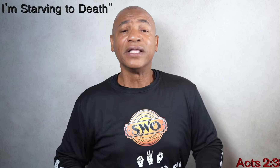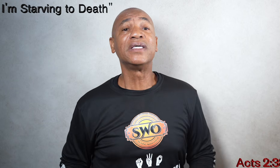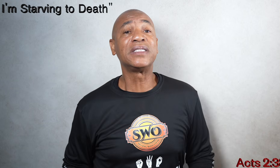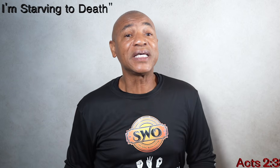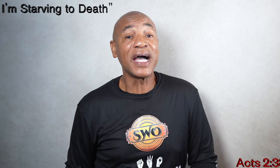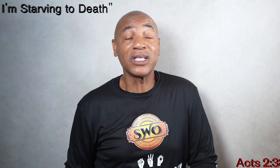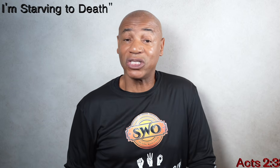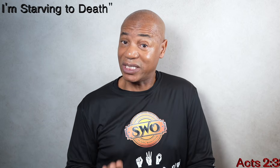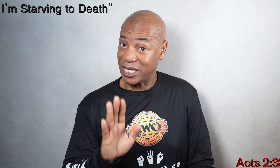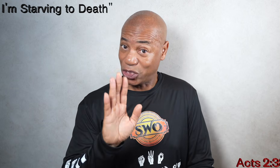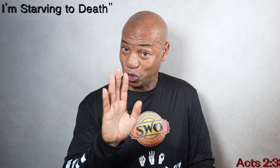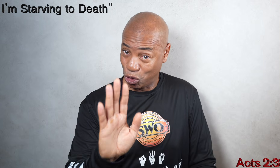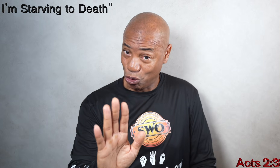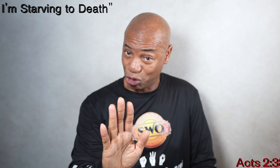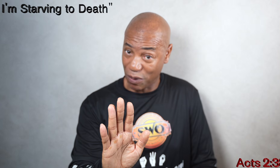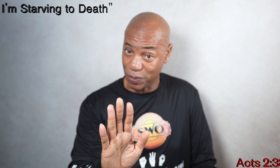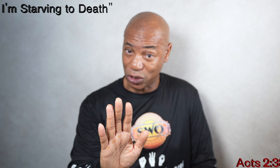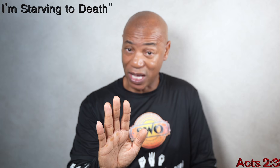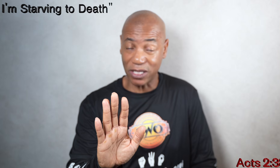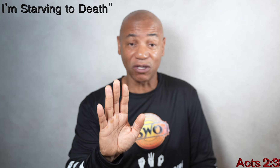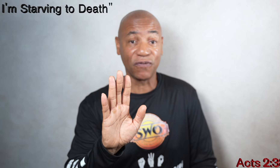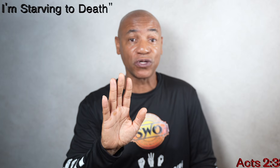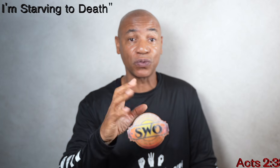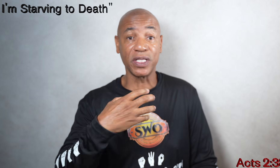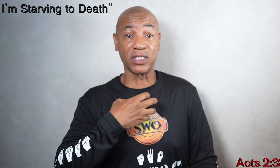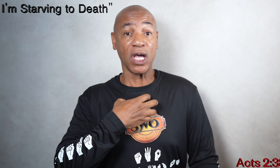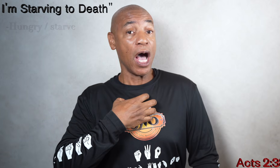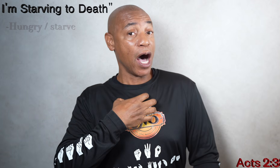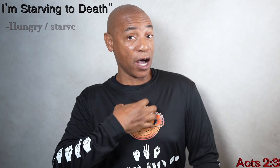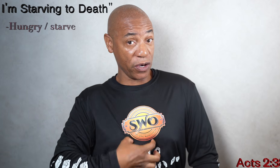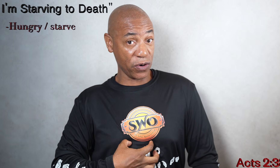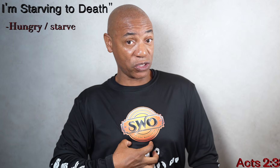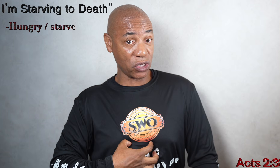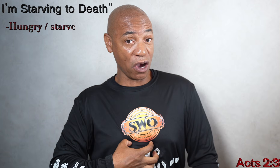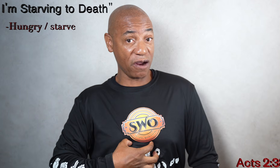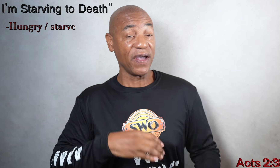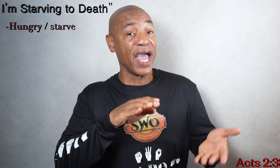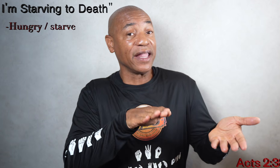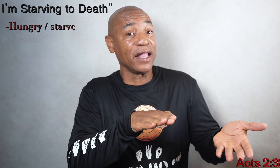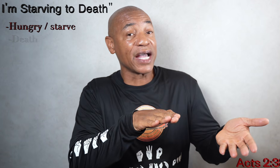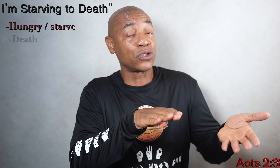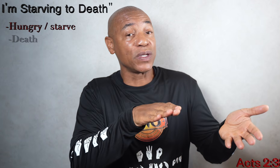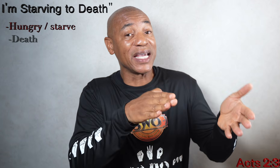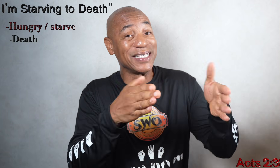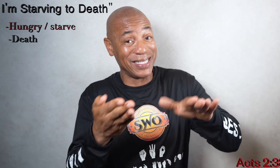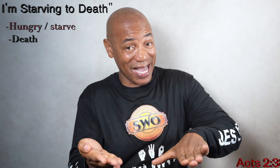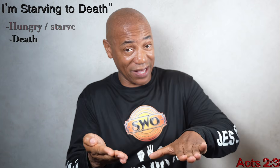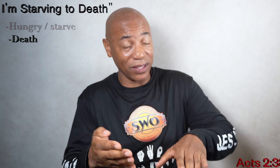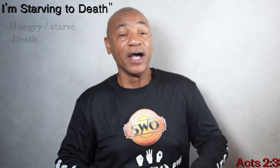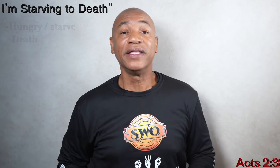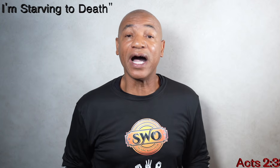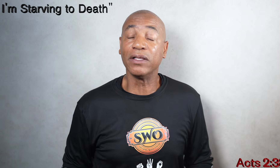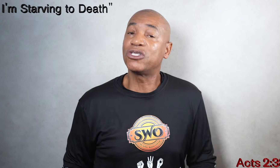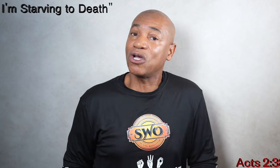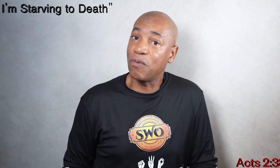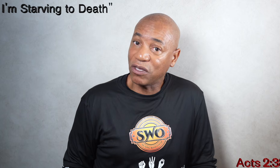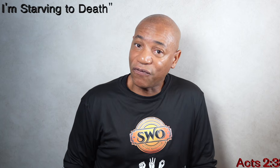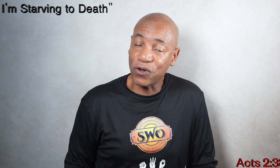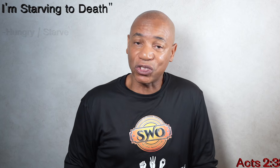To sign this is actually two separate signs. The first one is hunger or starve, and the next one is death. Now, let's start with the first